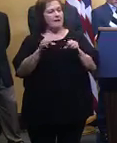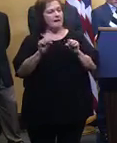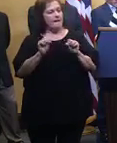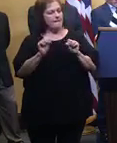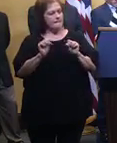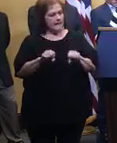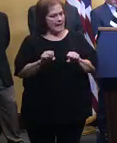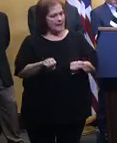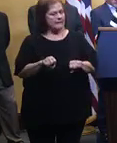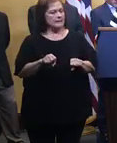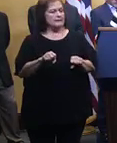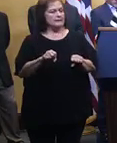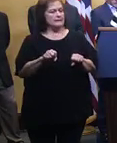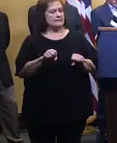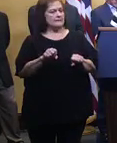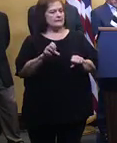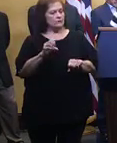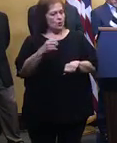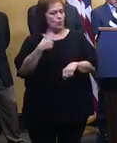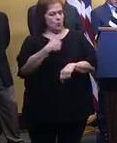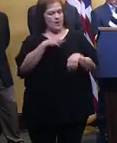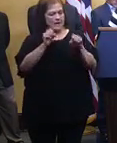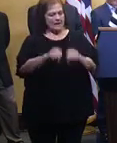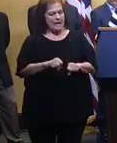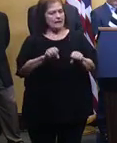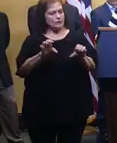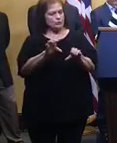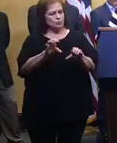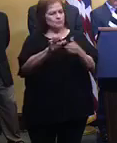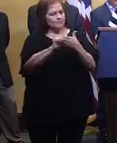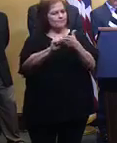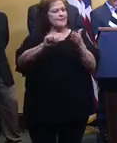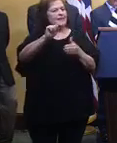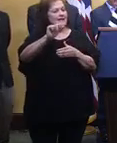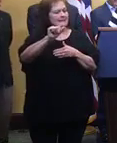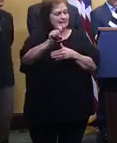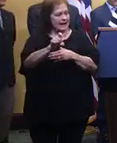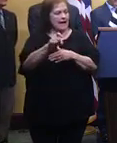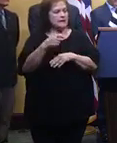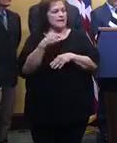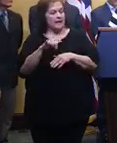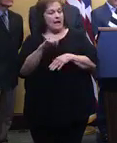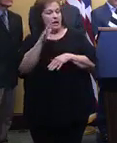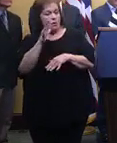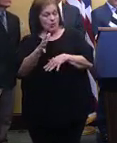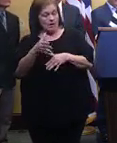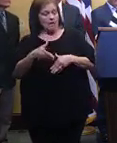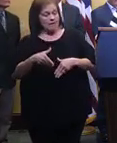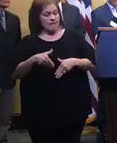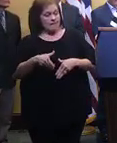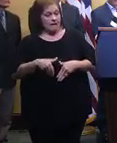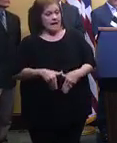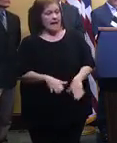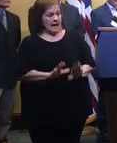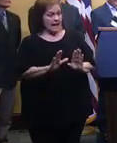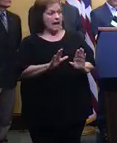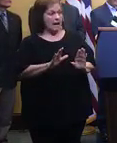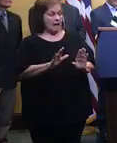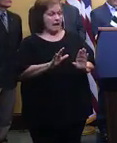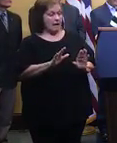valorem taxes so that we can do tax abatement. This is something that will allow for the city of New Orleans to address